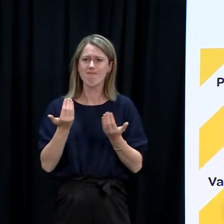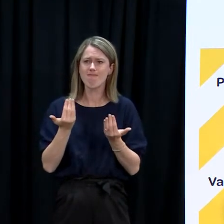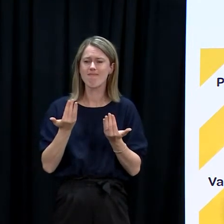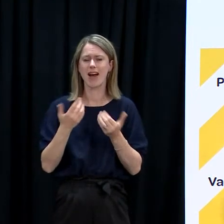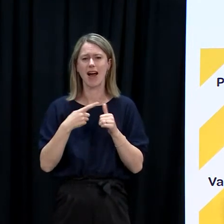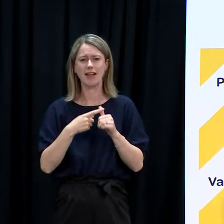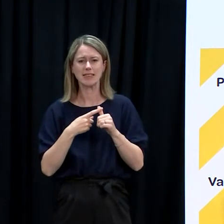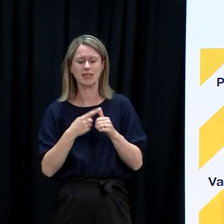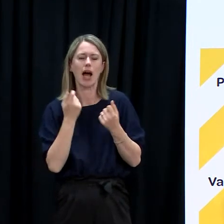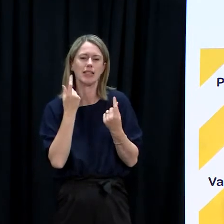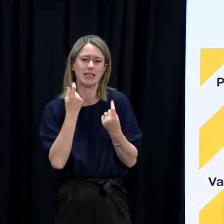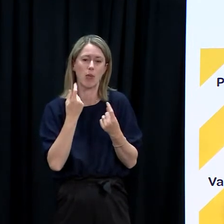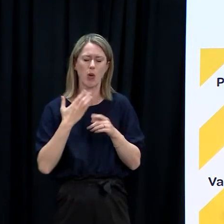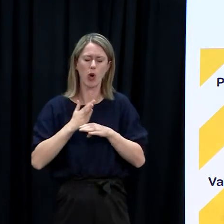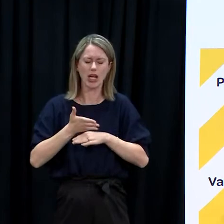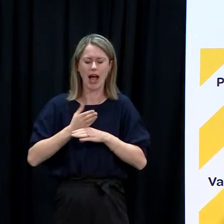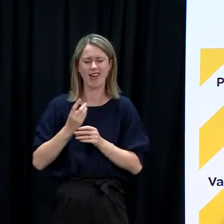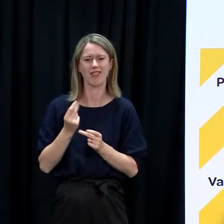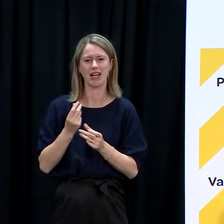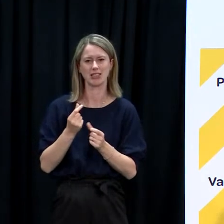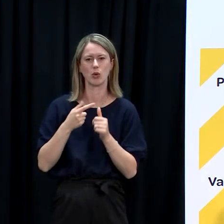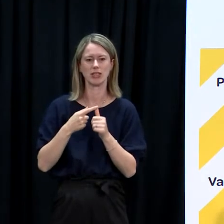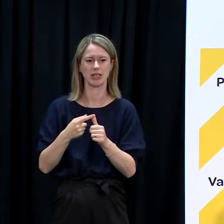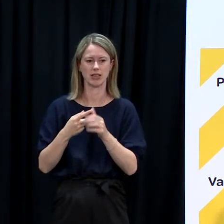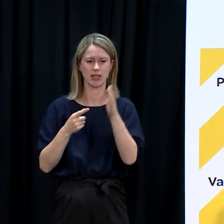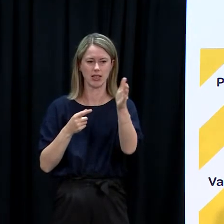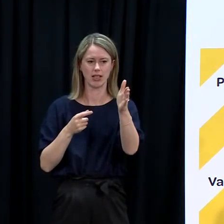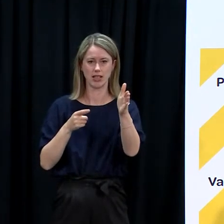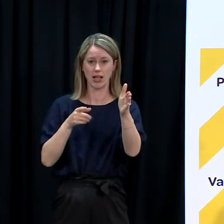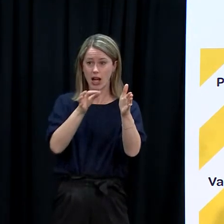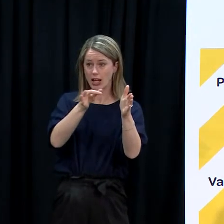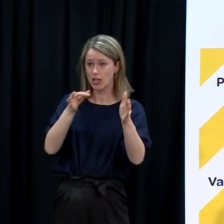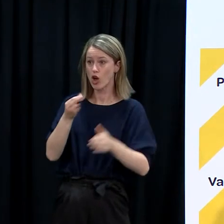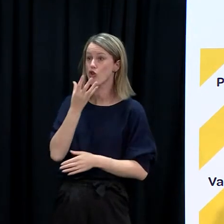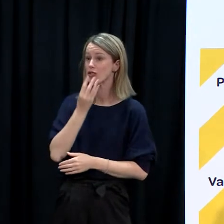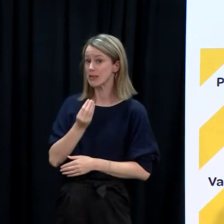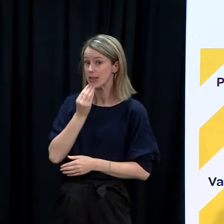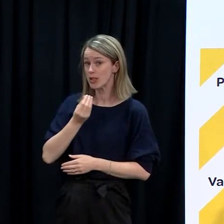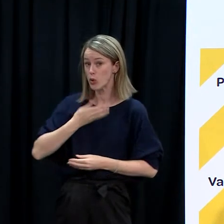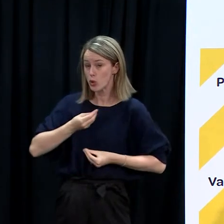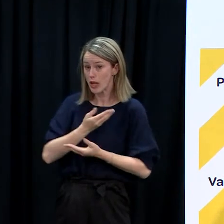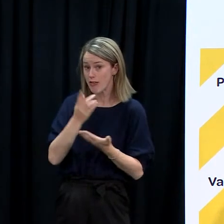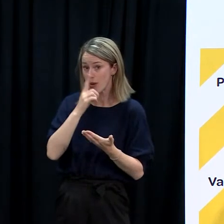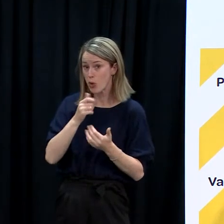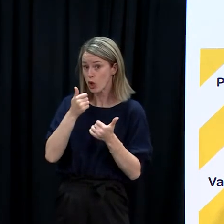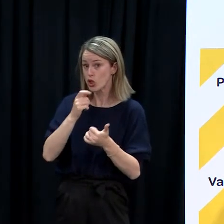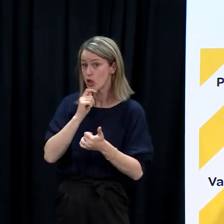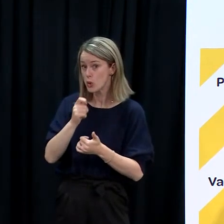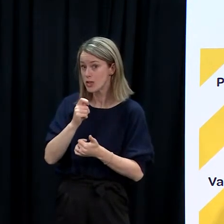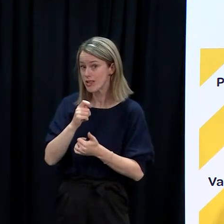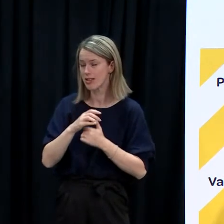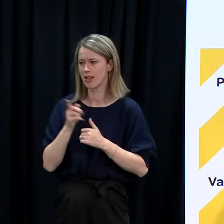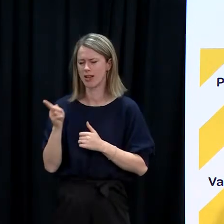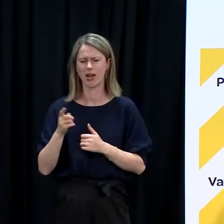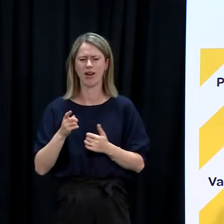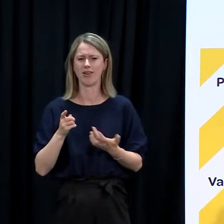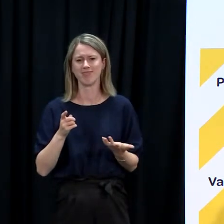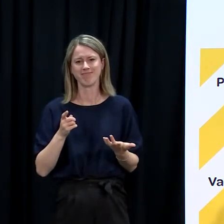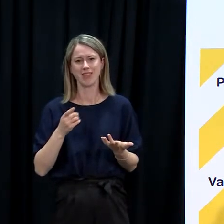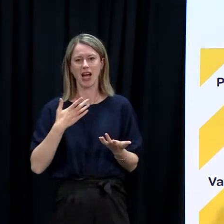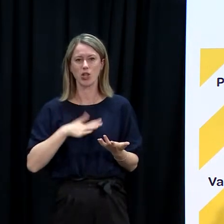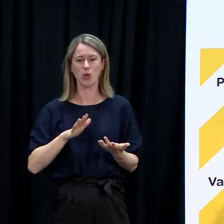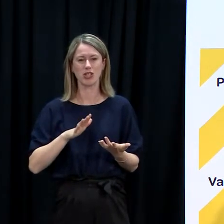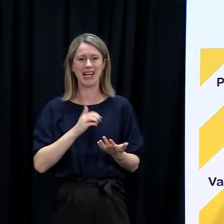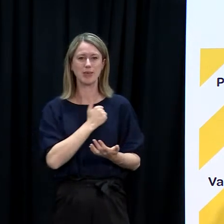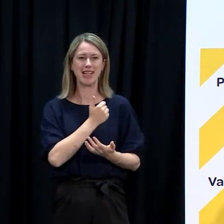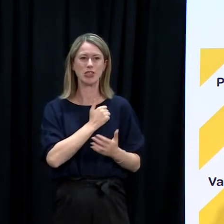those questions, so we're working very hard to get them the answers as quickly as we can. Christmas is a date you'd like to give people some good news though? Look, I don't want to raise or